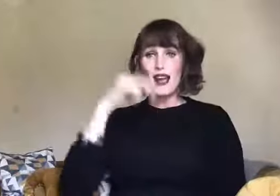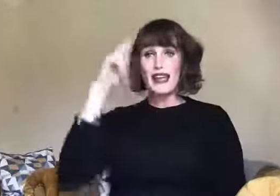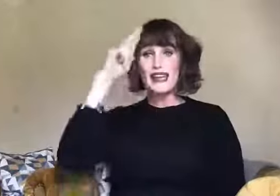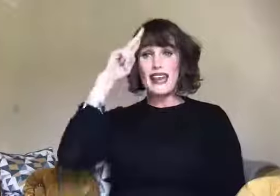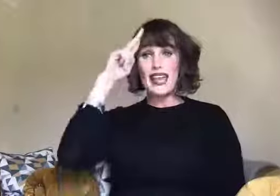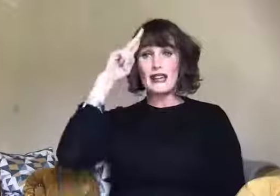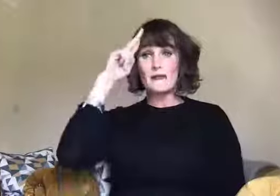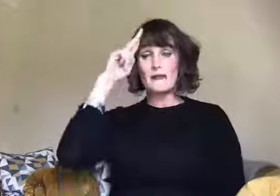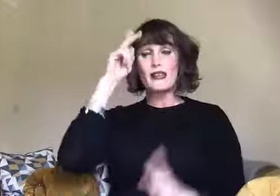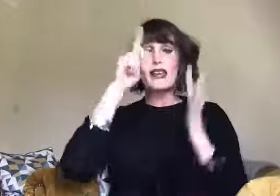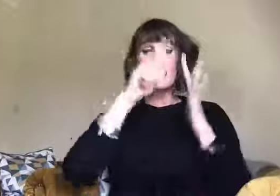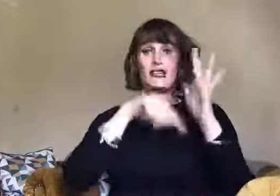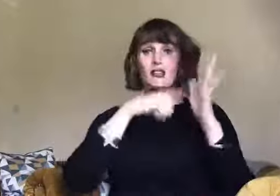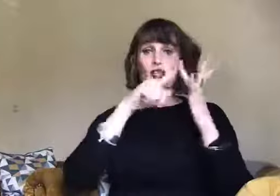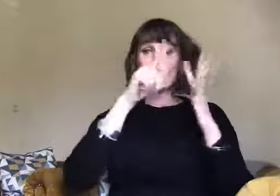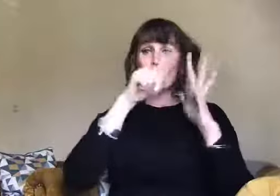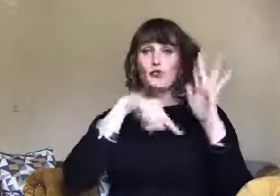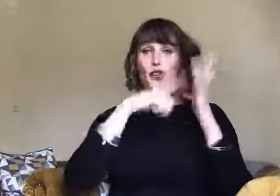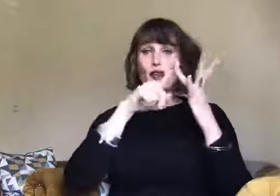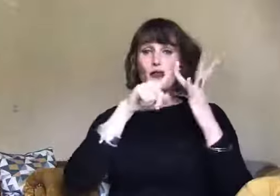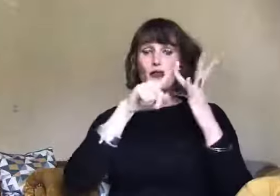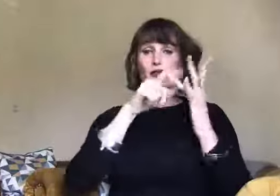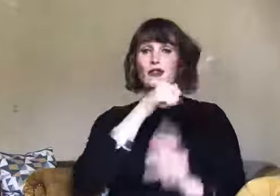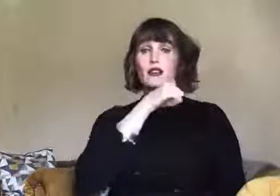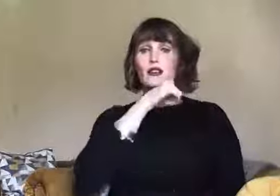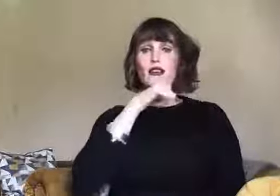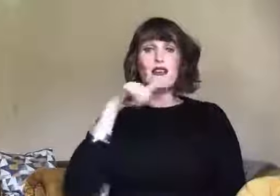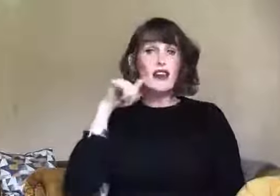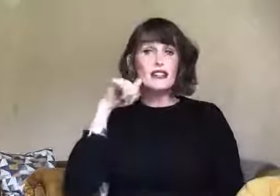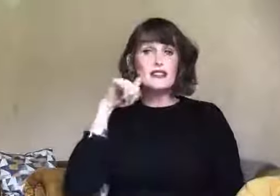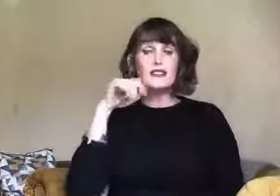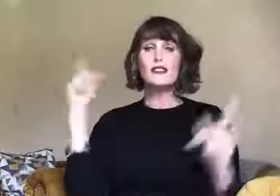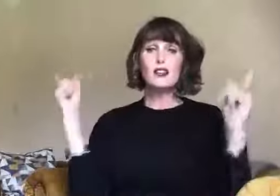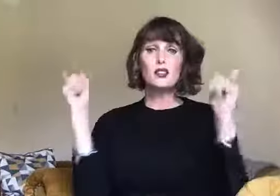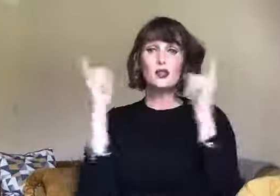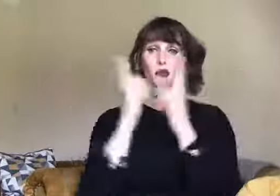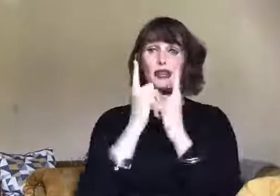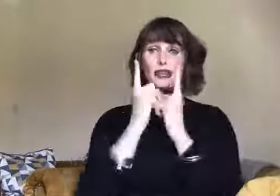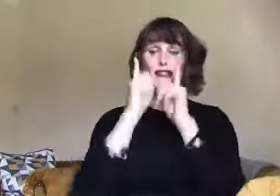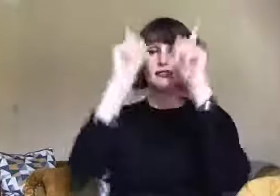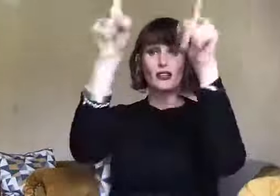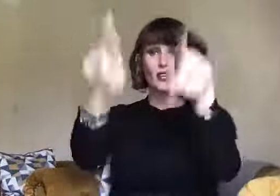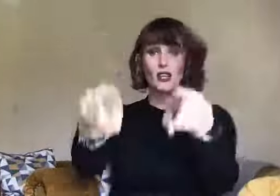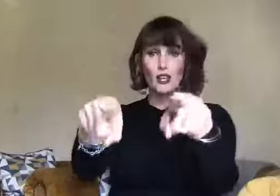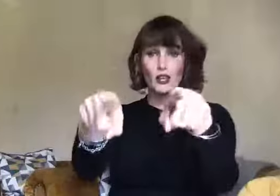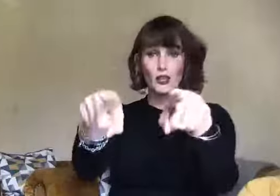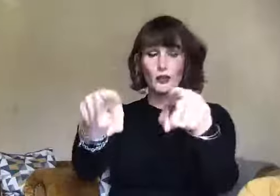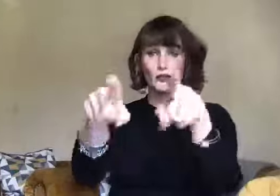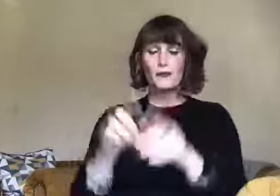My name is Jojo. Nice to meet you.